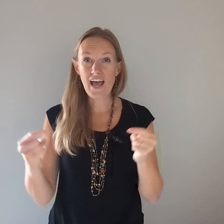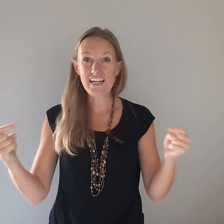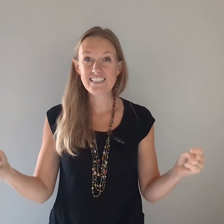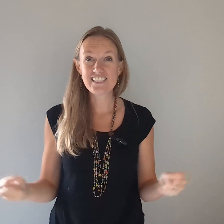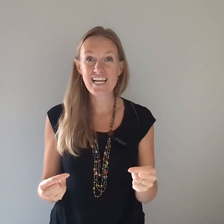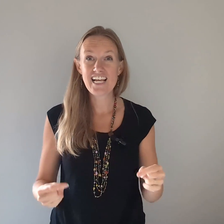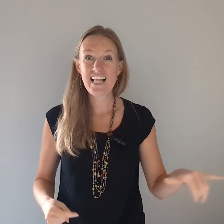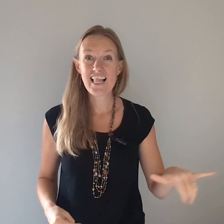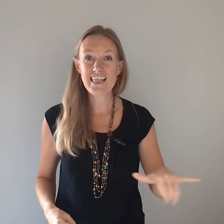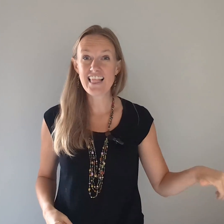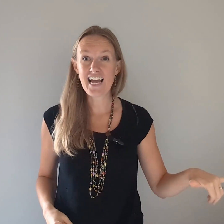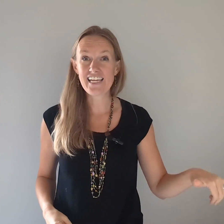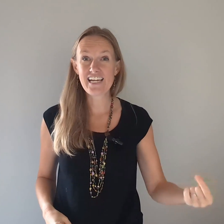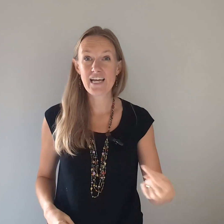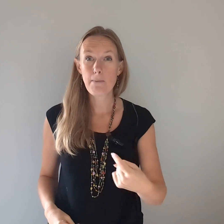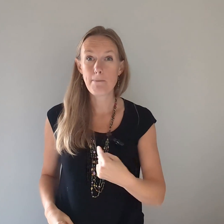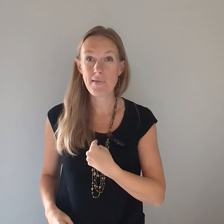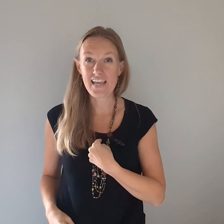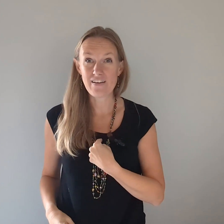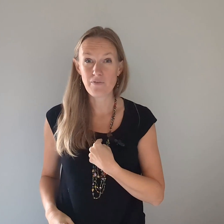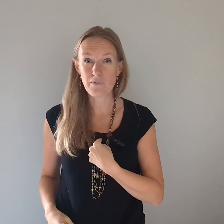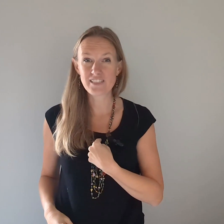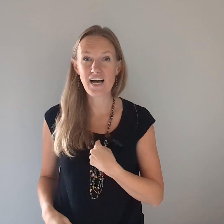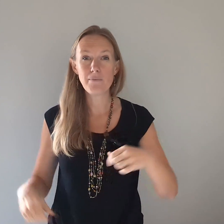wretch like me. One more time.